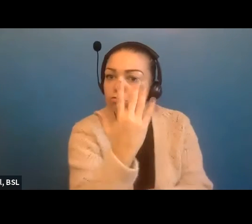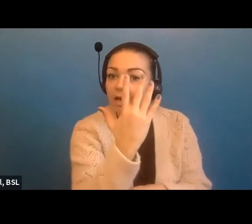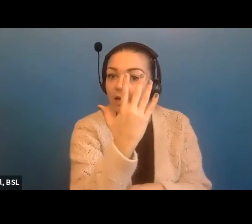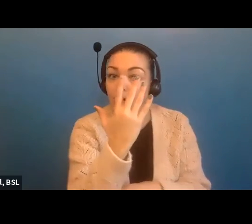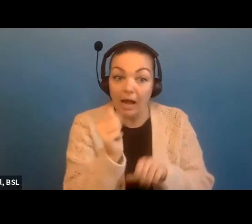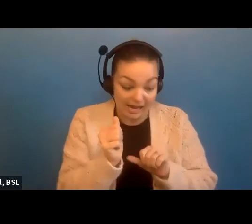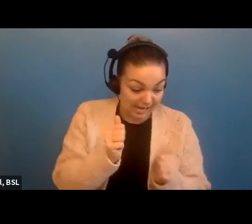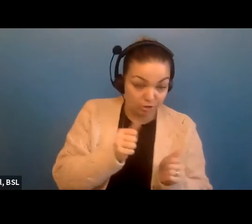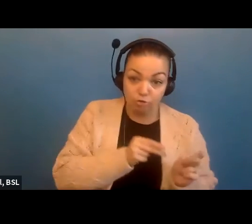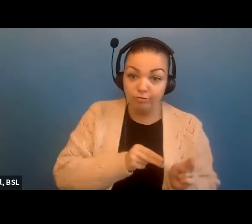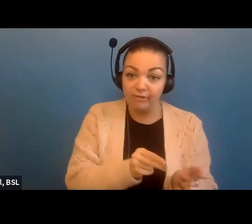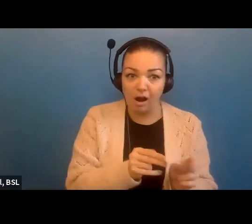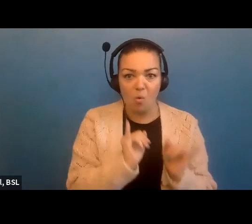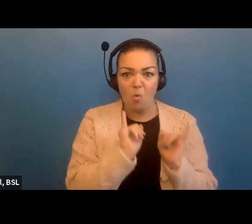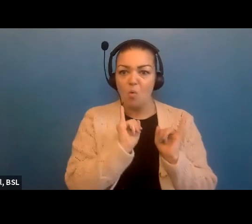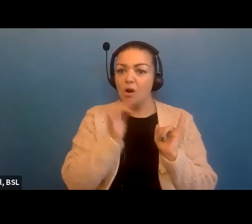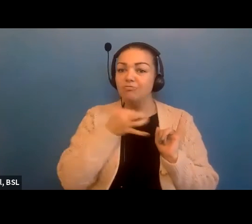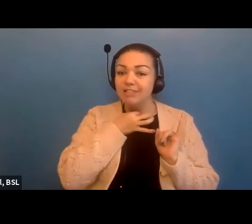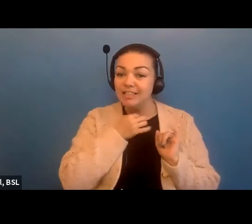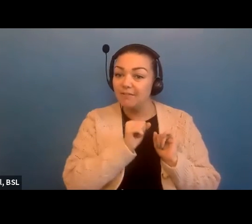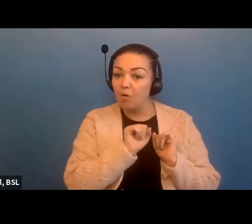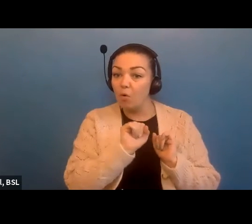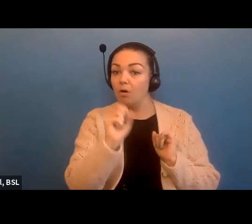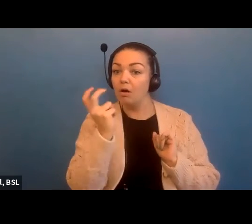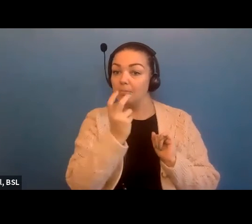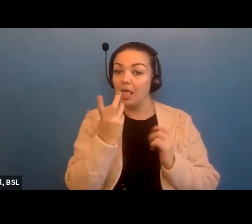disability living in the cities. Next slide, please.